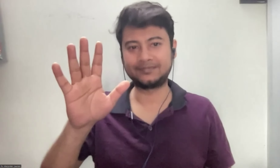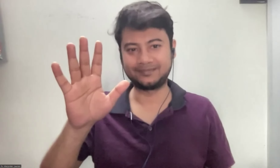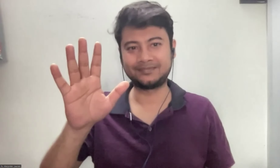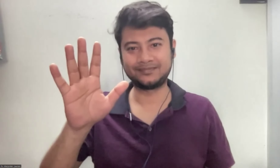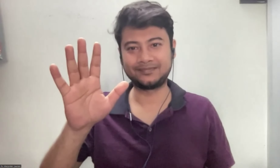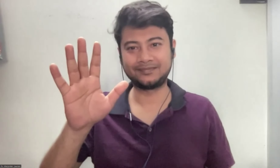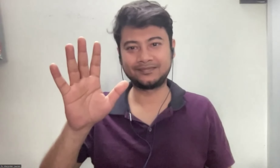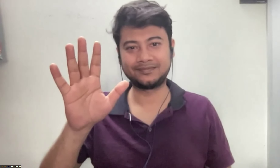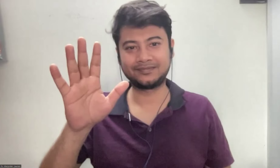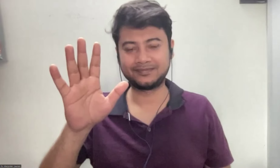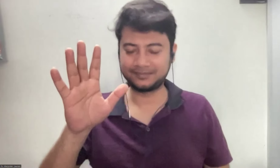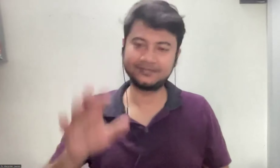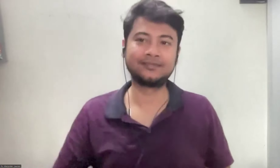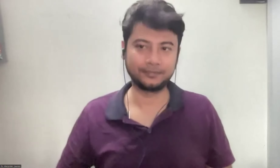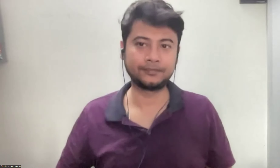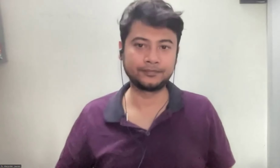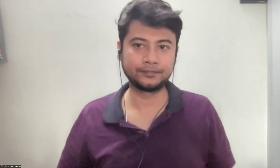Okay.